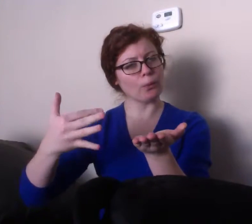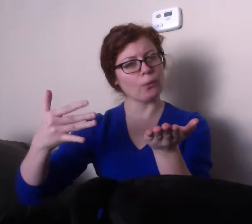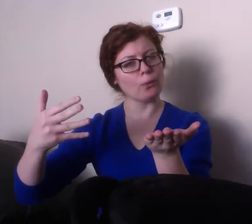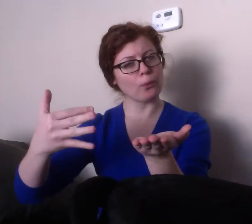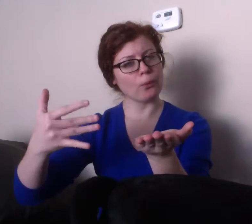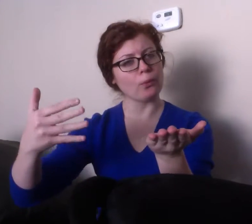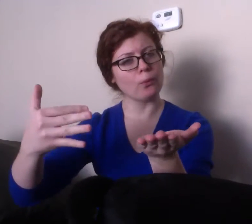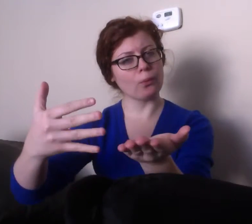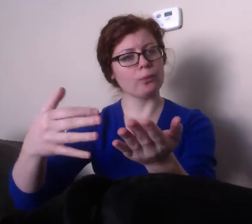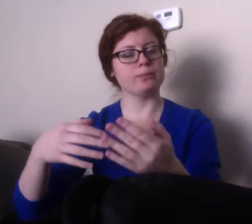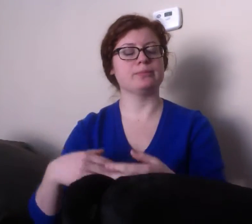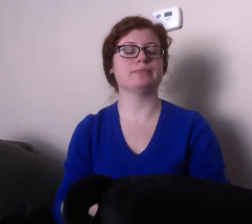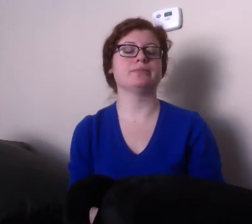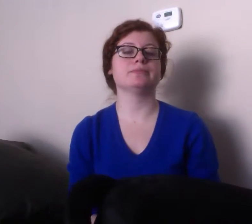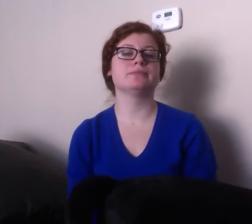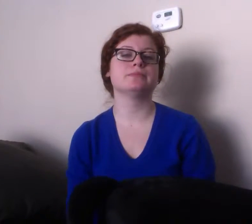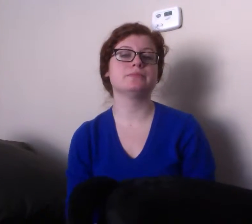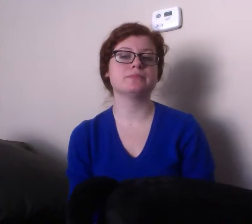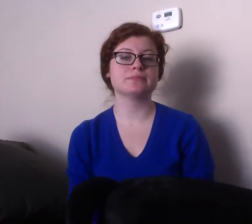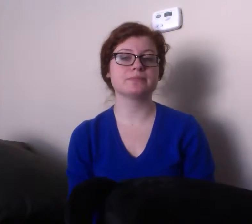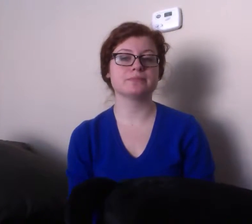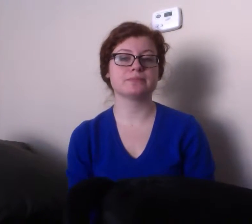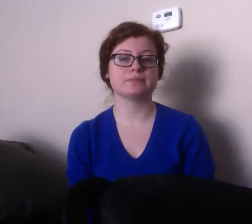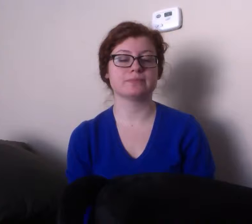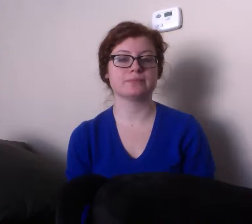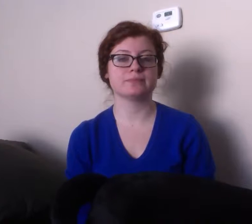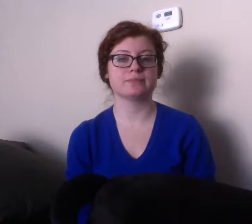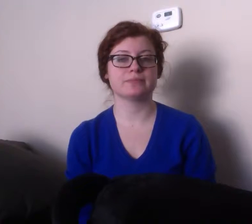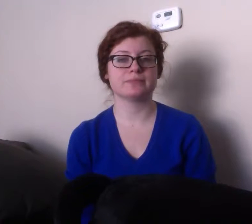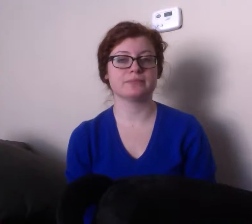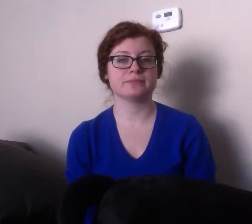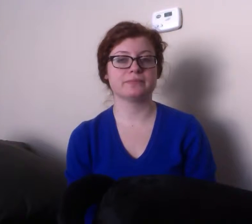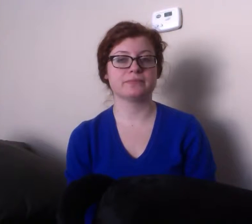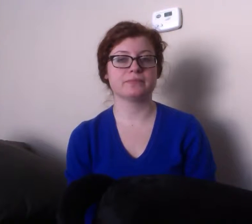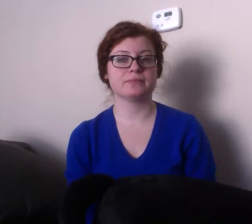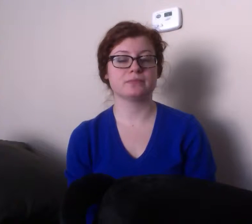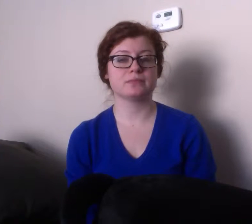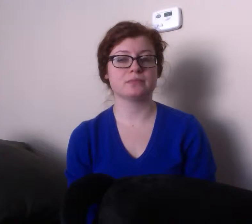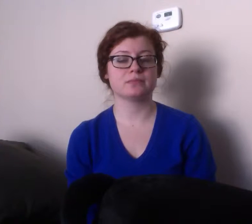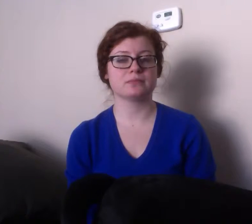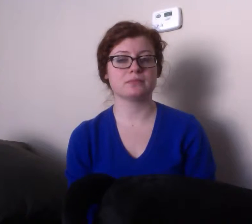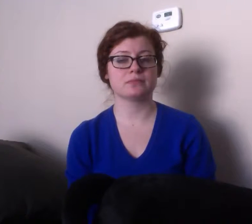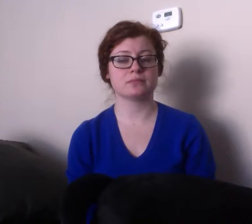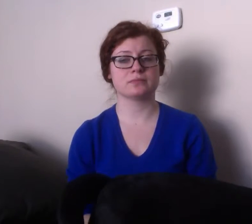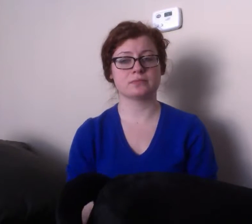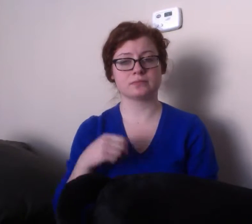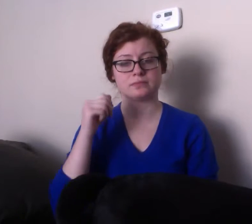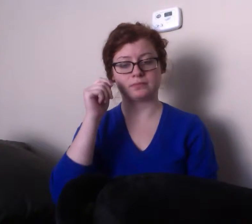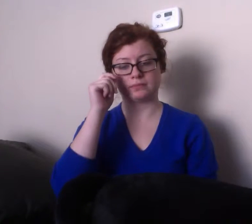The most difficult way to sail is to get to a point that is upwind.